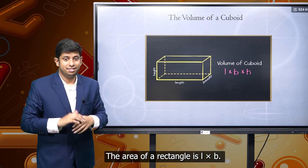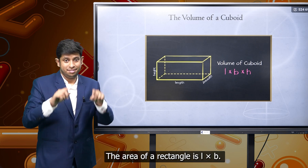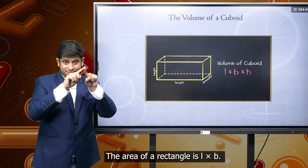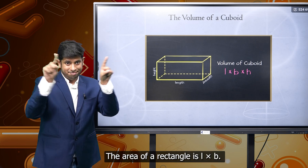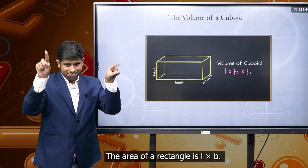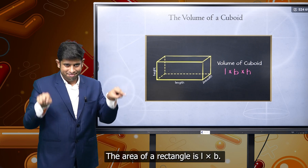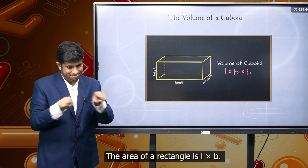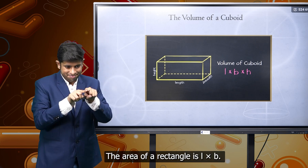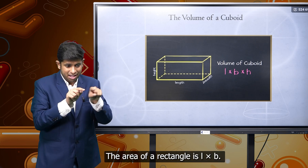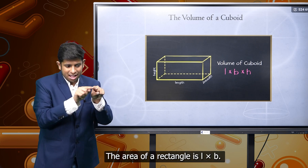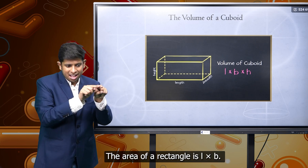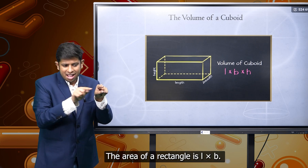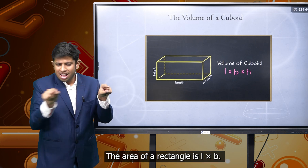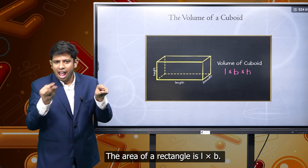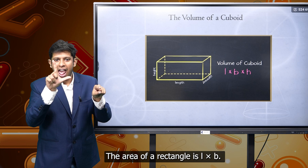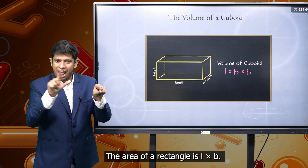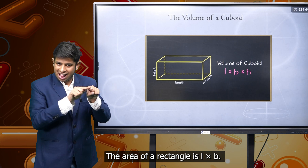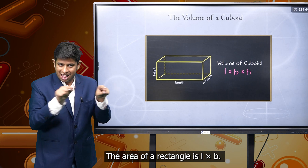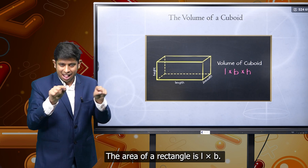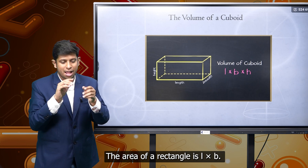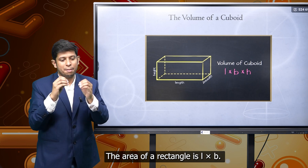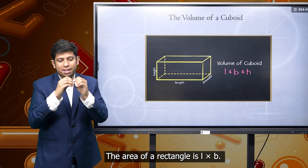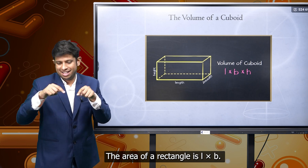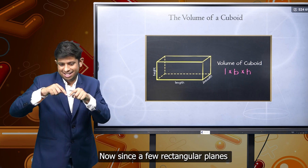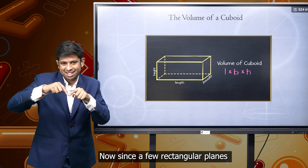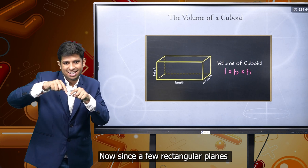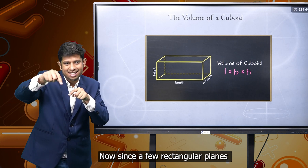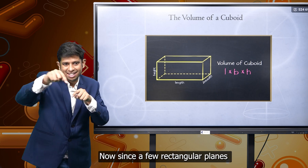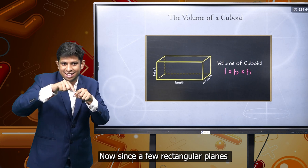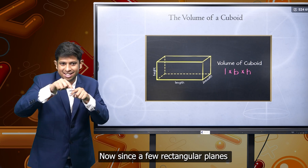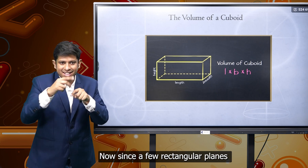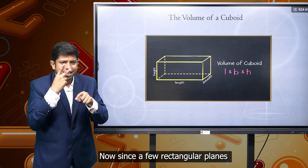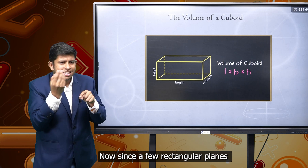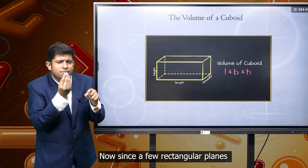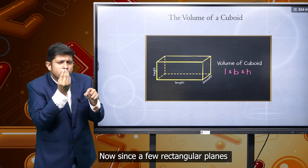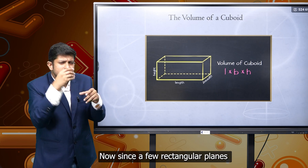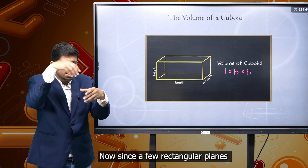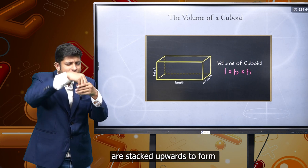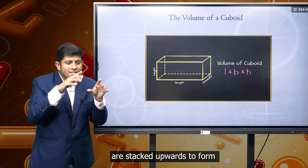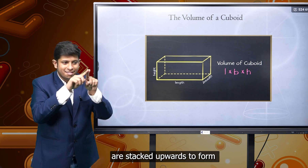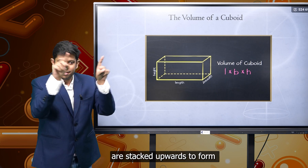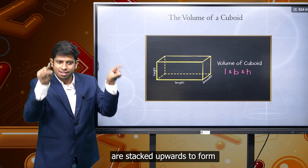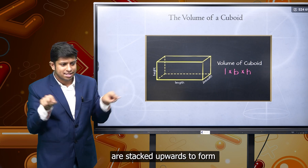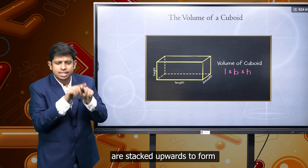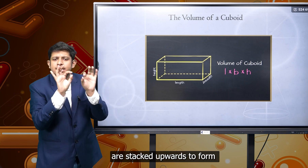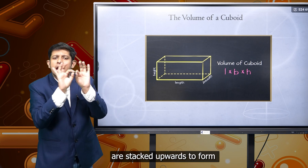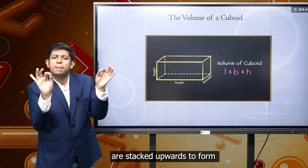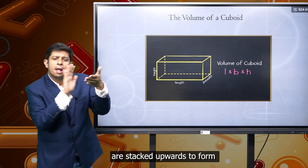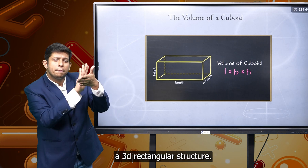The area of rectangle is length into breadth. Now, since a few rectangular planes are stacked upwards to form a